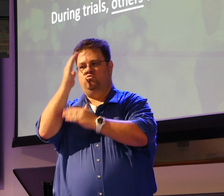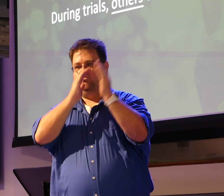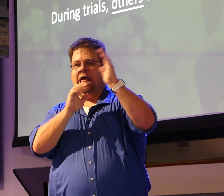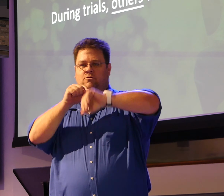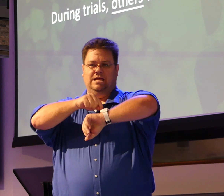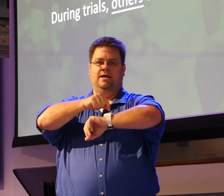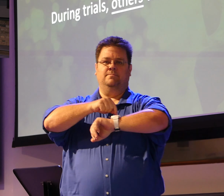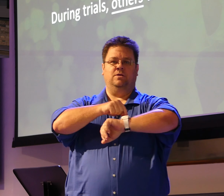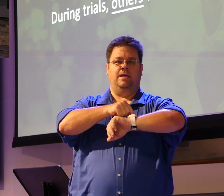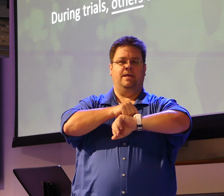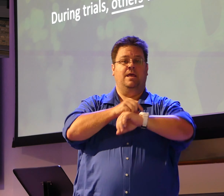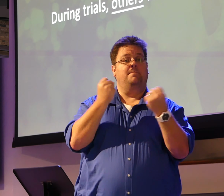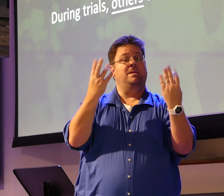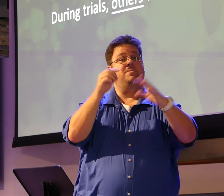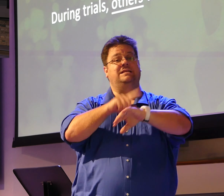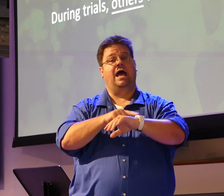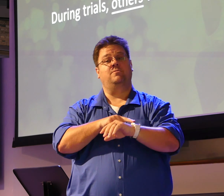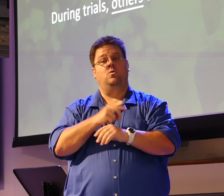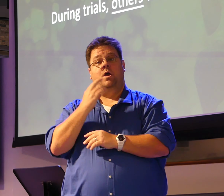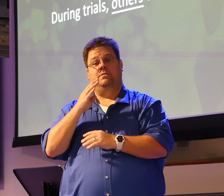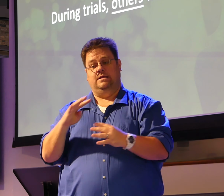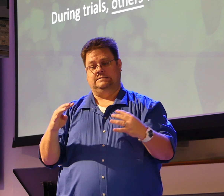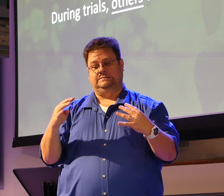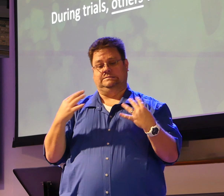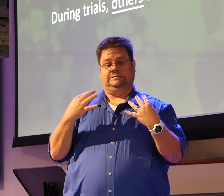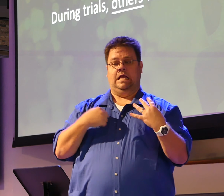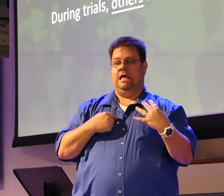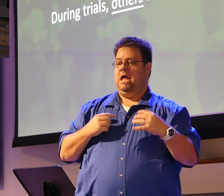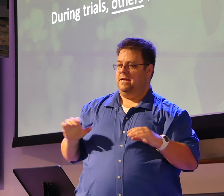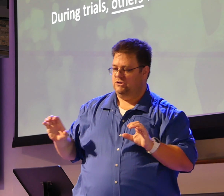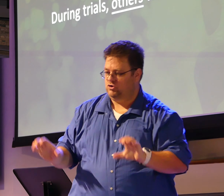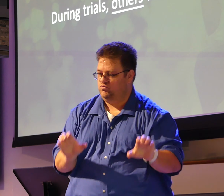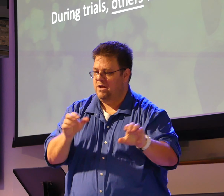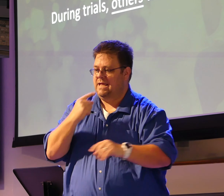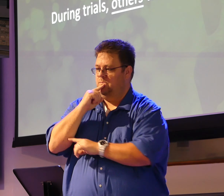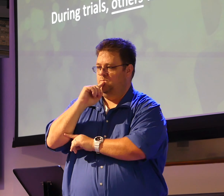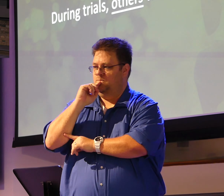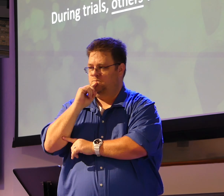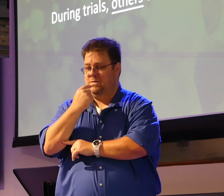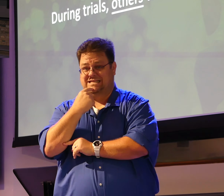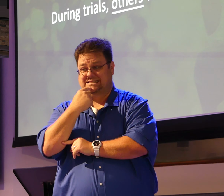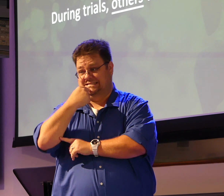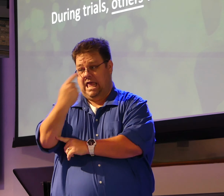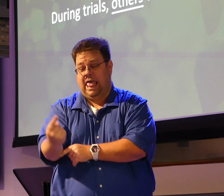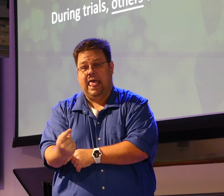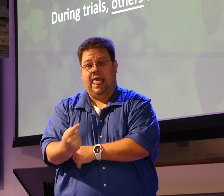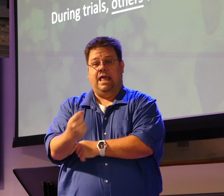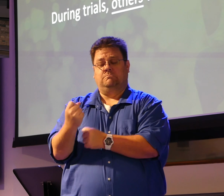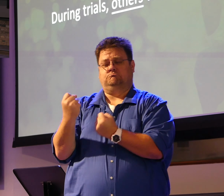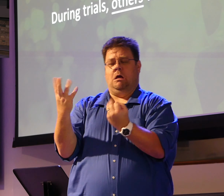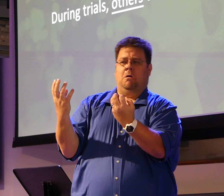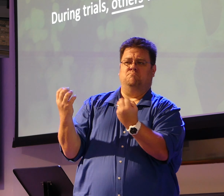times of trial and testing many times what they see from us and what they what they hear from us during these times of testing